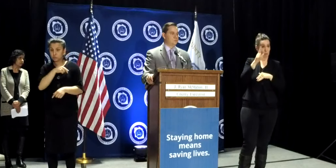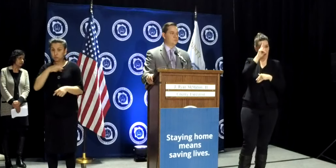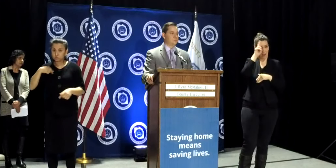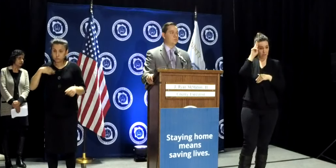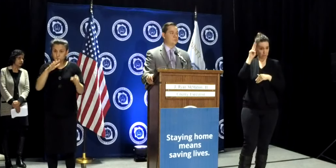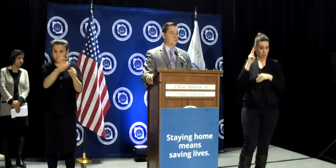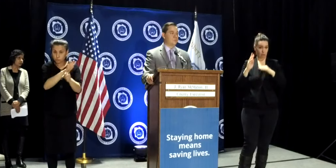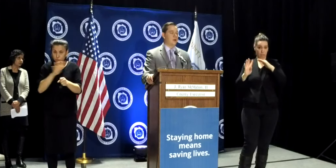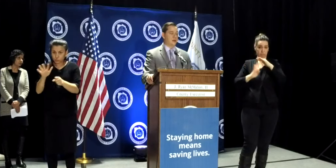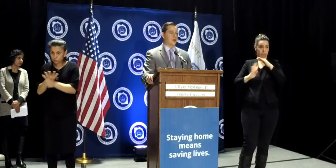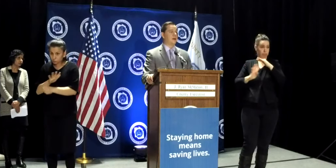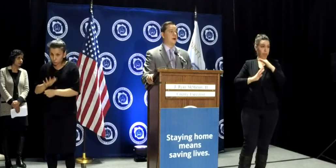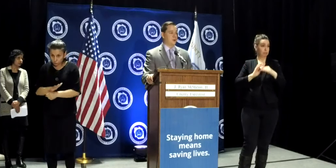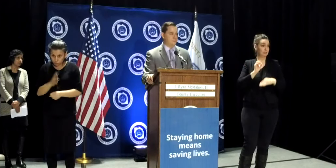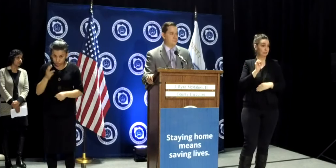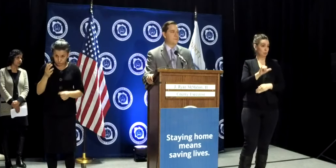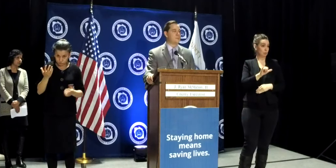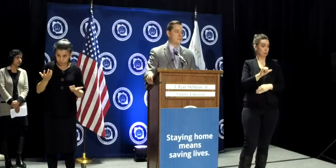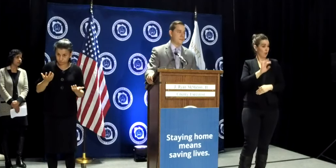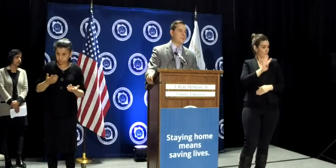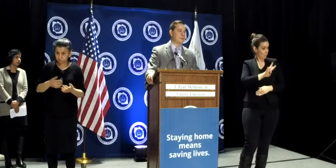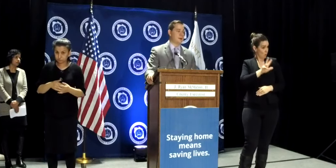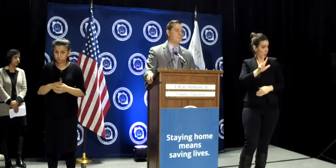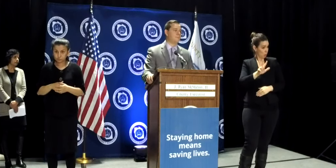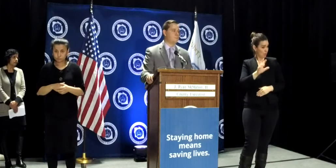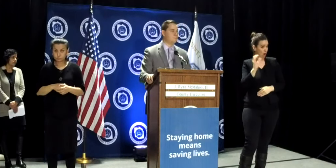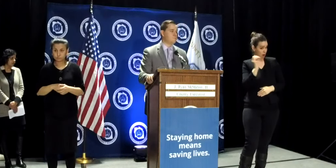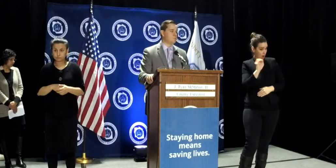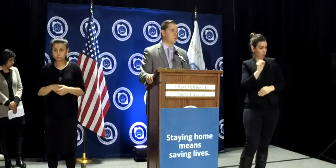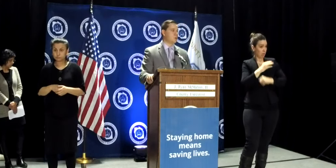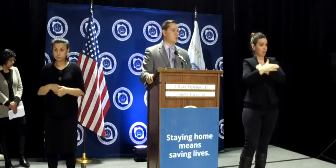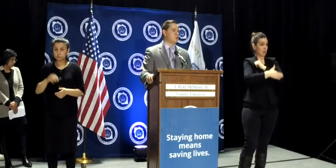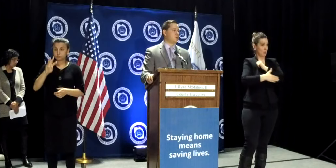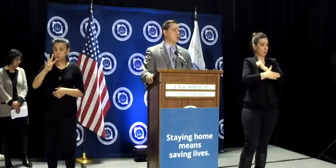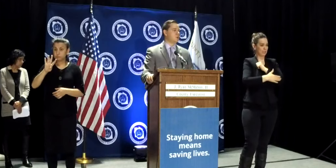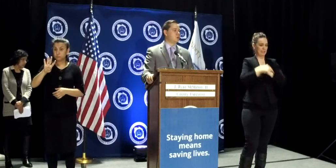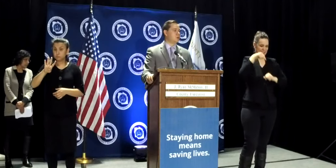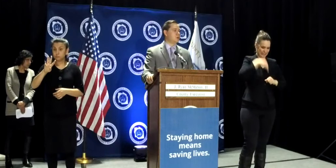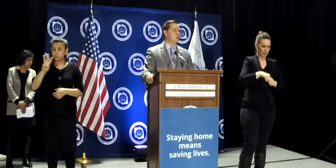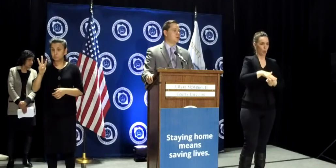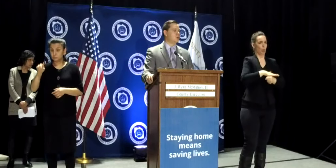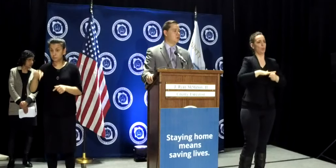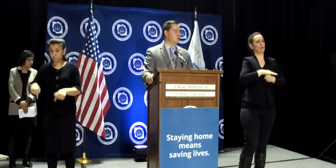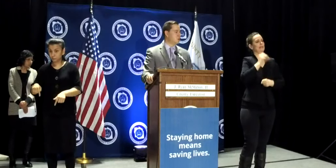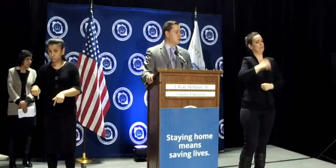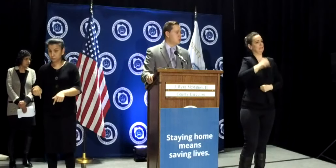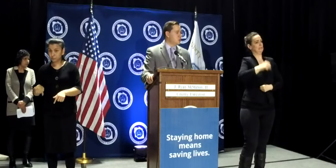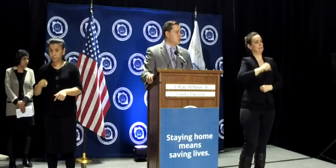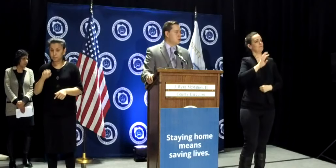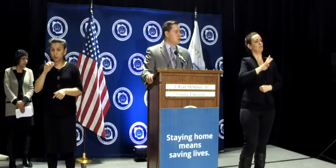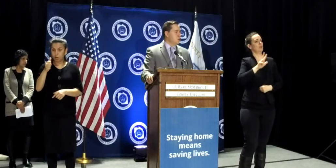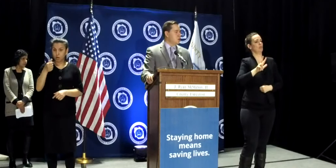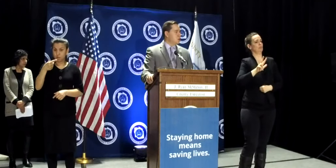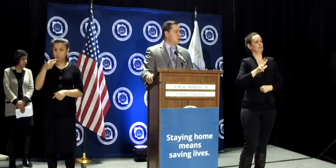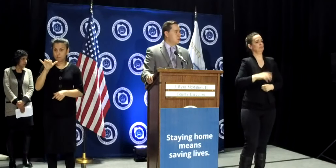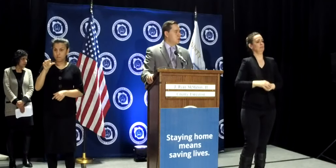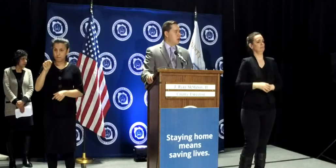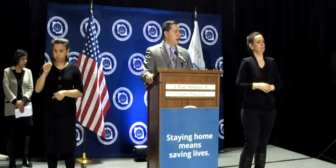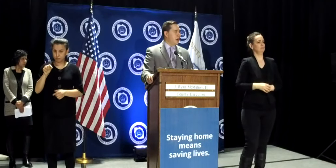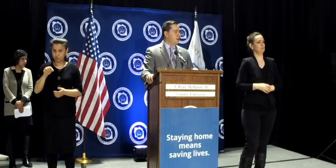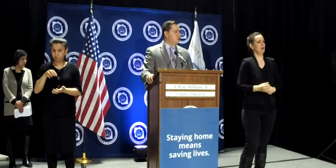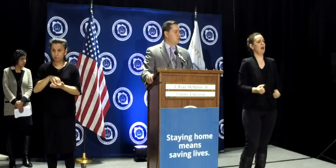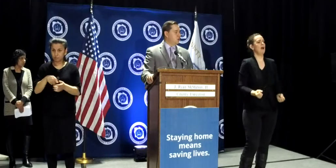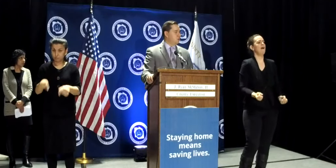people who live in Onondaga County and are in hospitals here? Yeah. Do you have a number of how many people are actually hospitalized in Syracuse's major